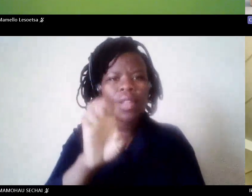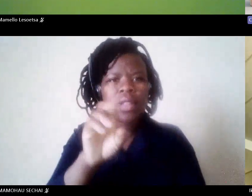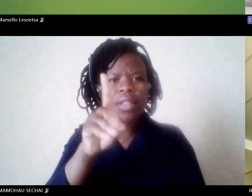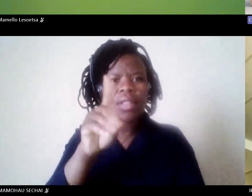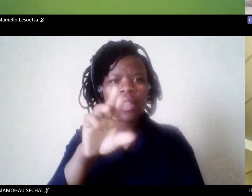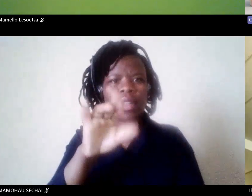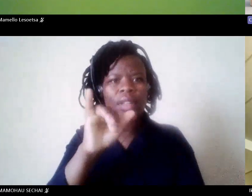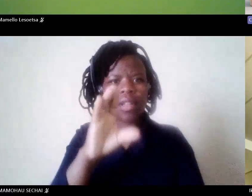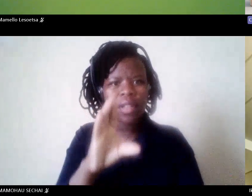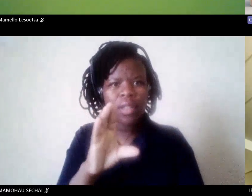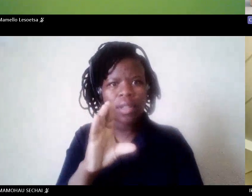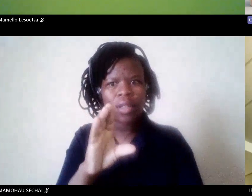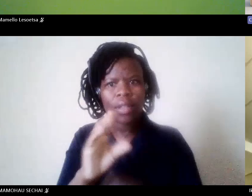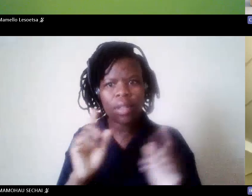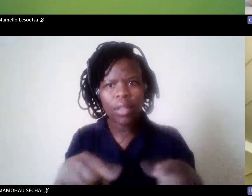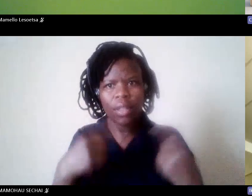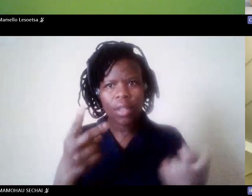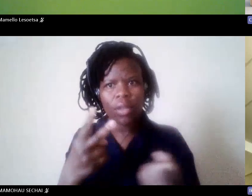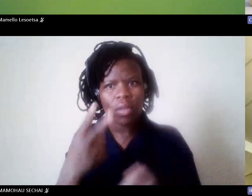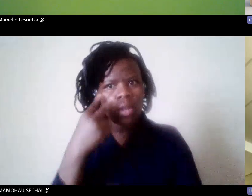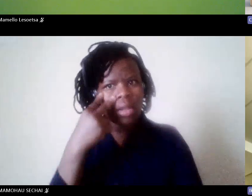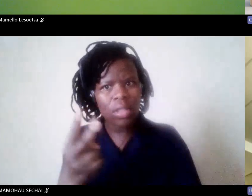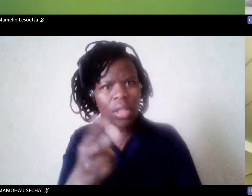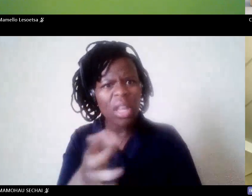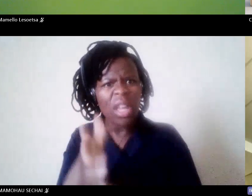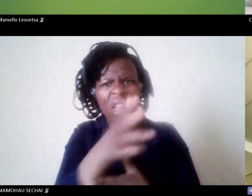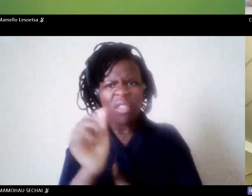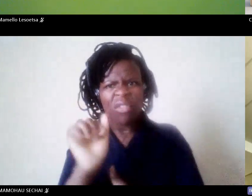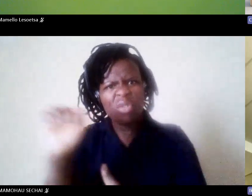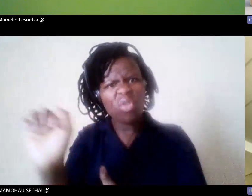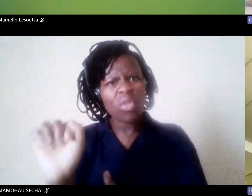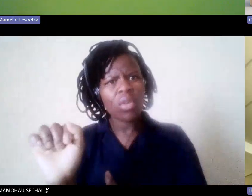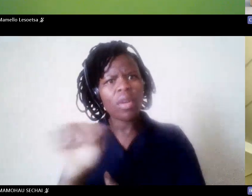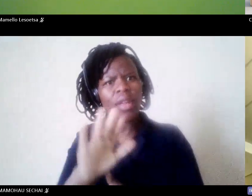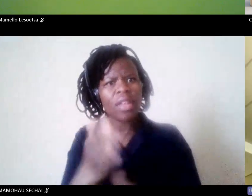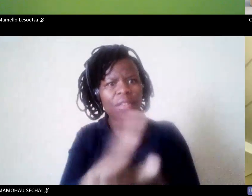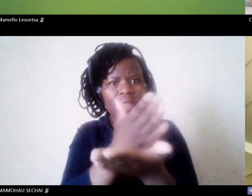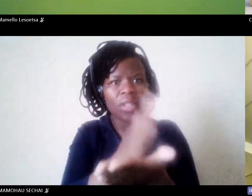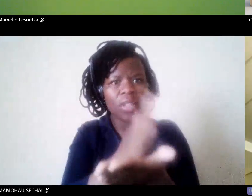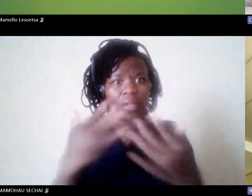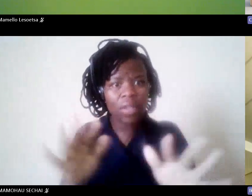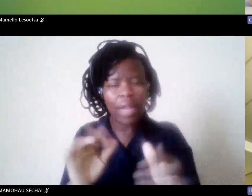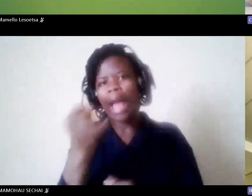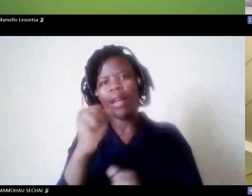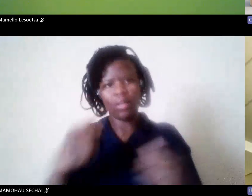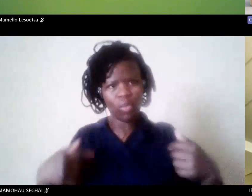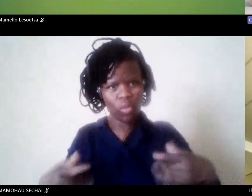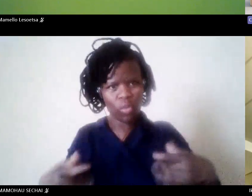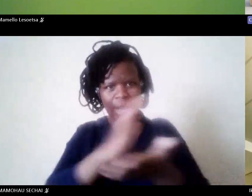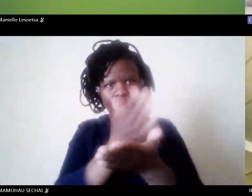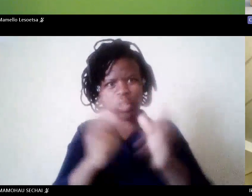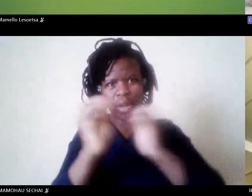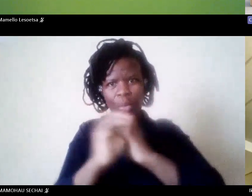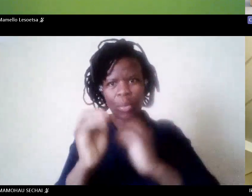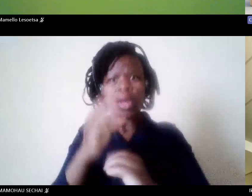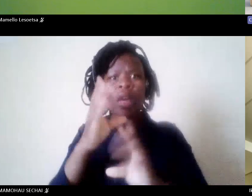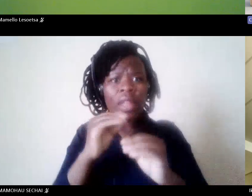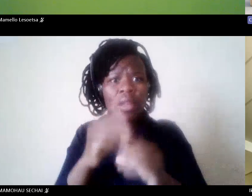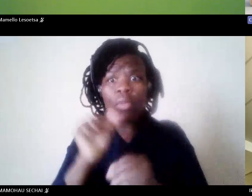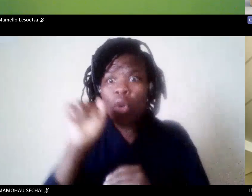we can't see your video if you are. No, I'm not started sharing. I've not started sharing, yeah. No, I'm talking about your video,